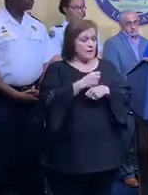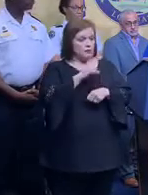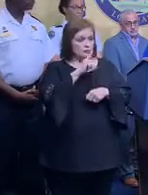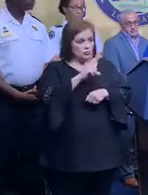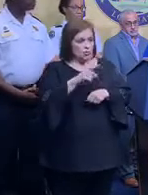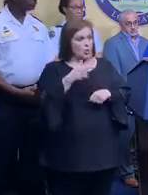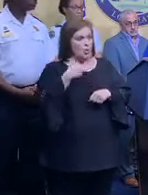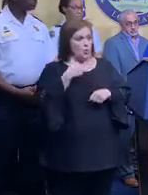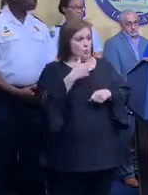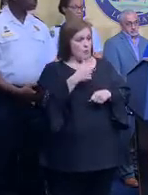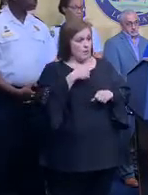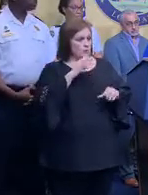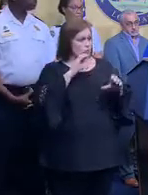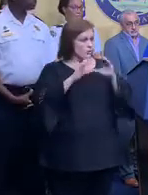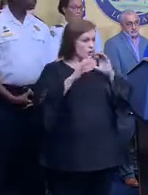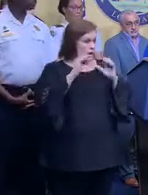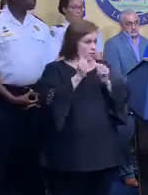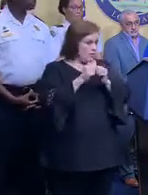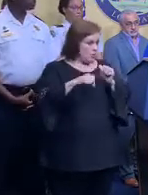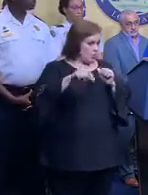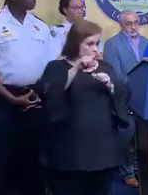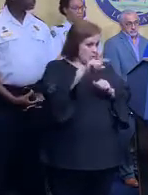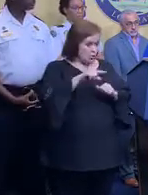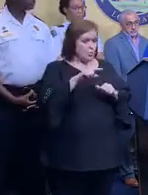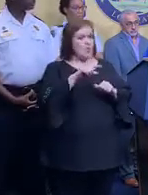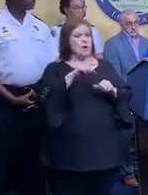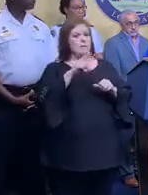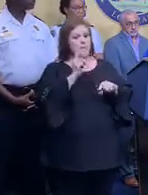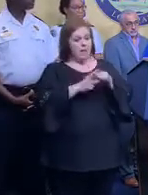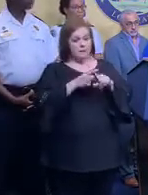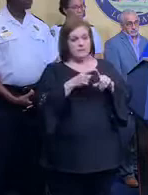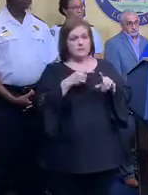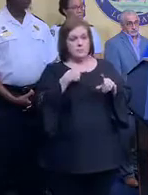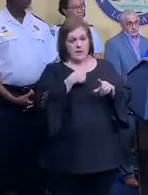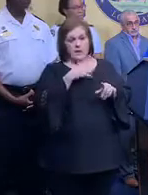that we're communicating not only effectively but regularly.